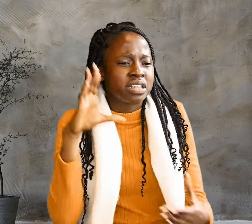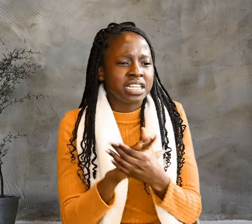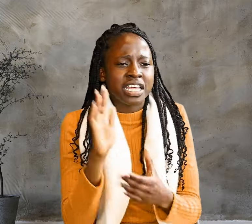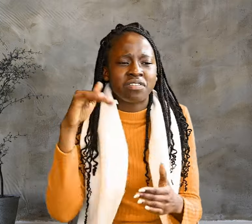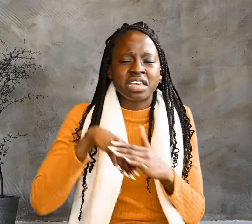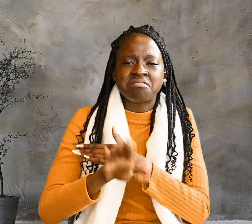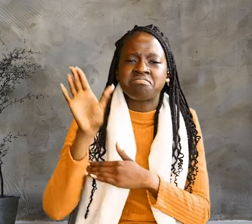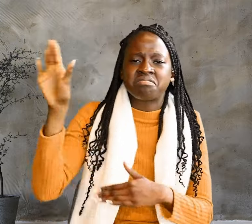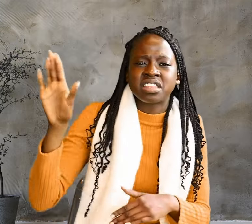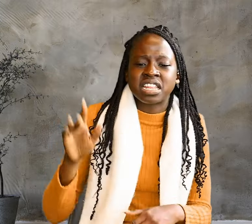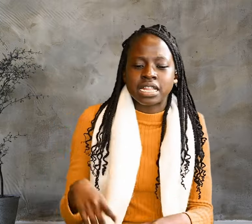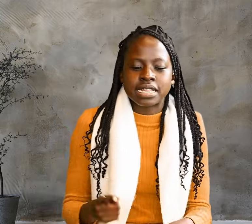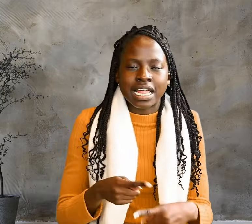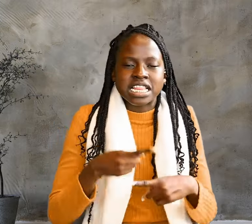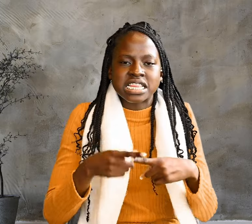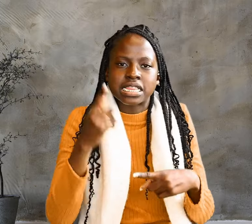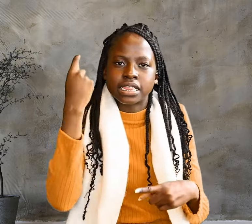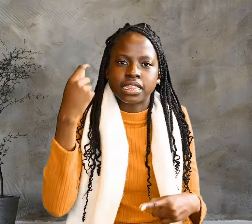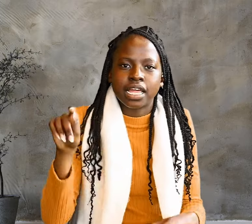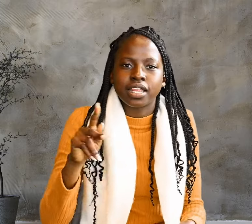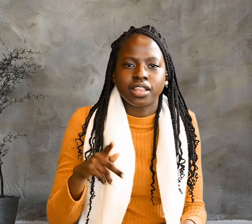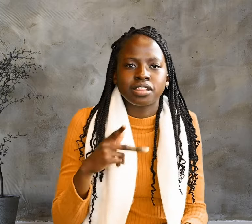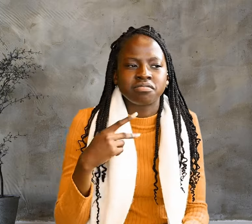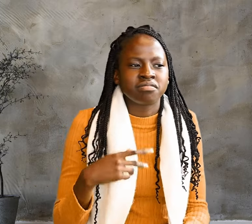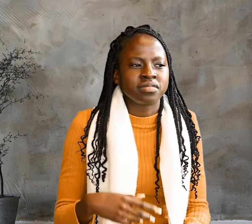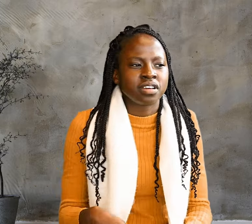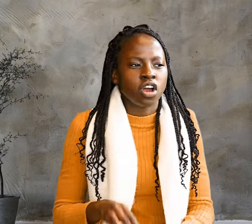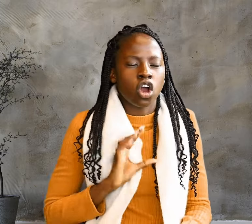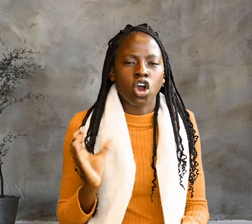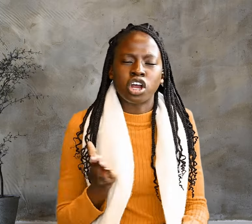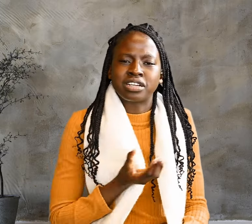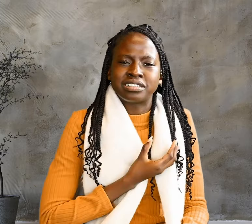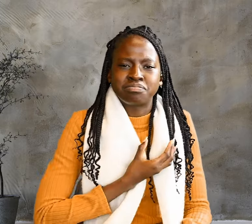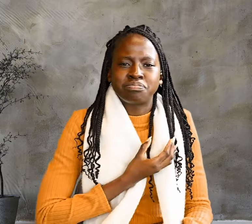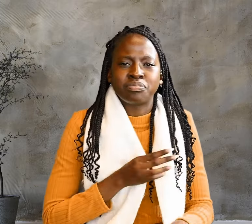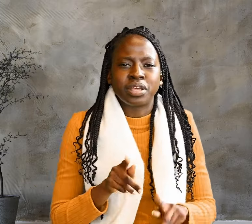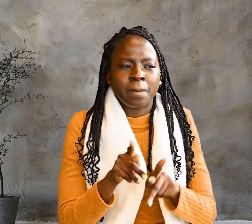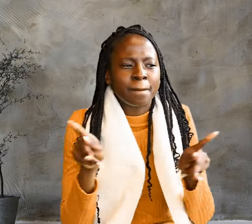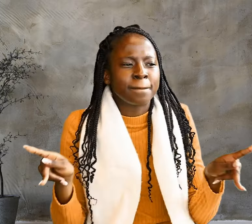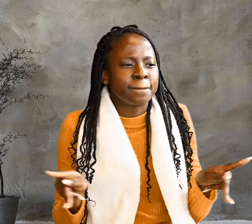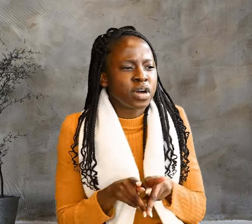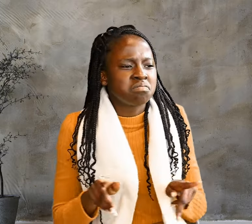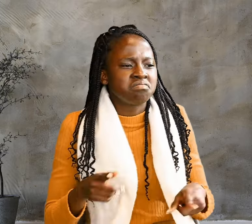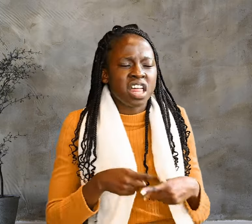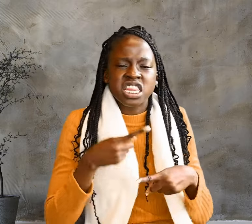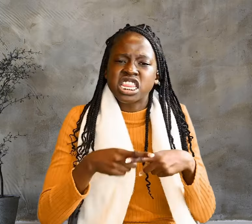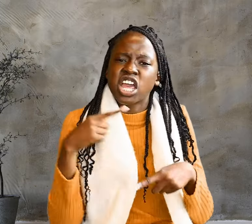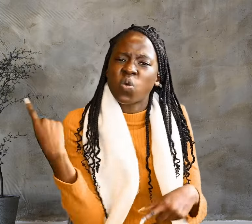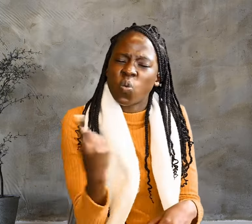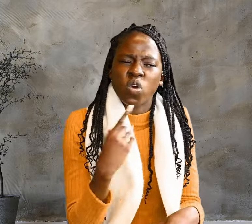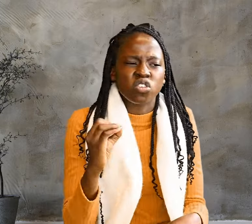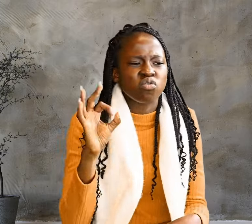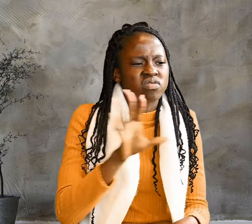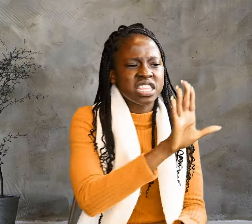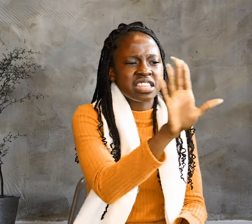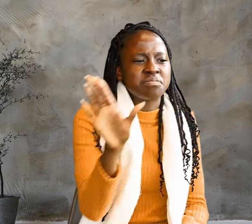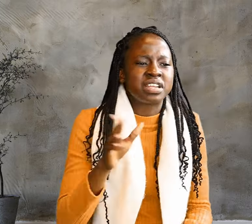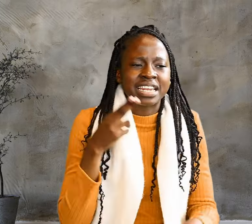both our temple and our nation. Then one of them, named Caiaphas,